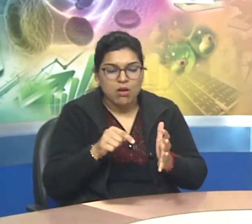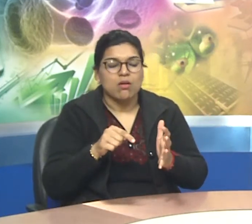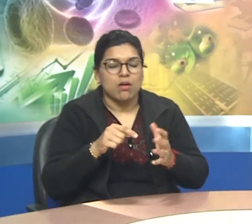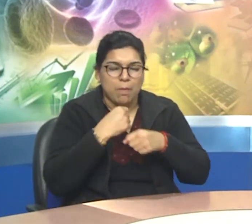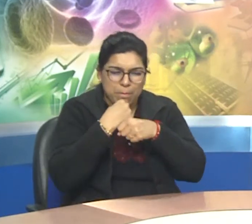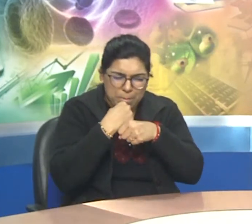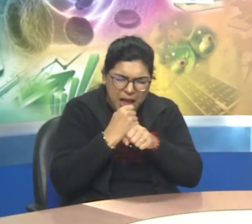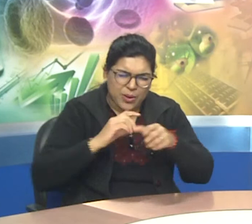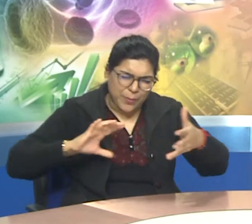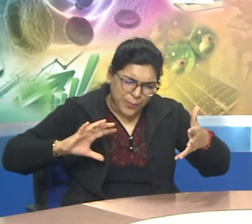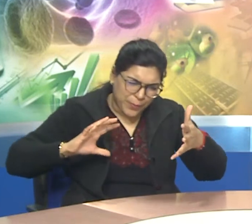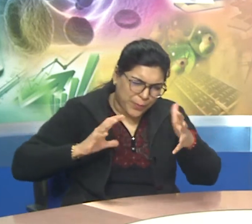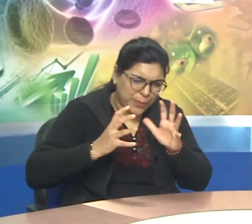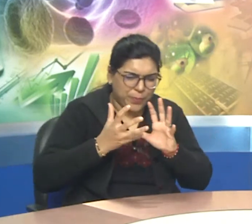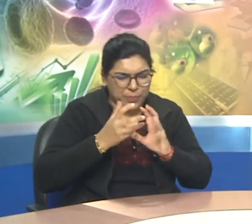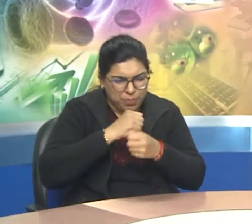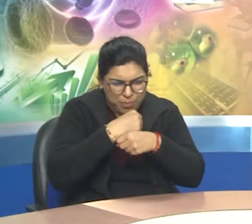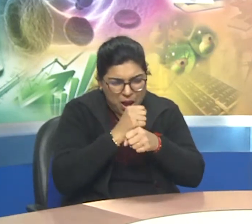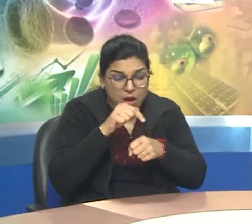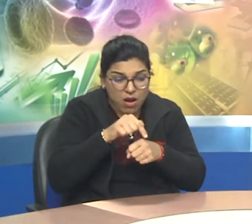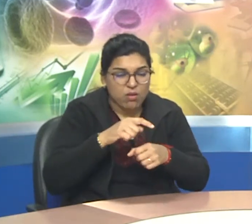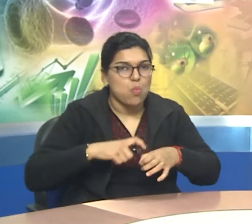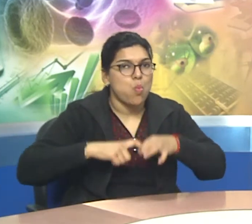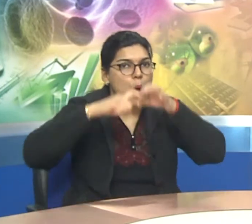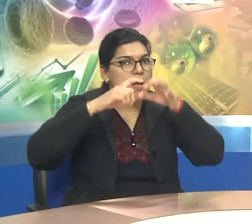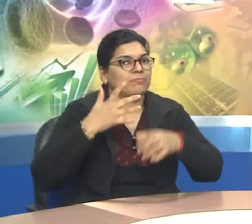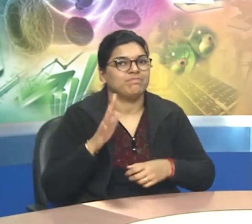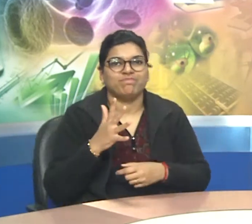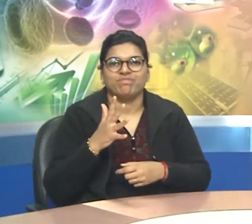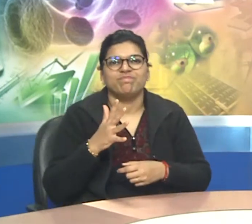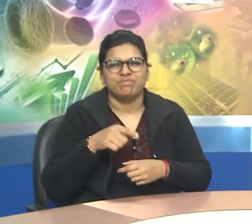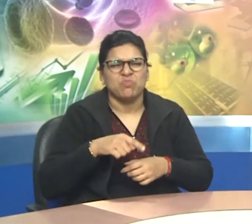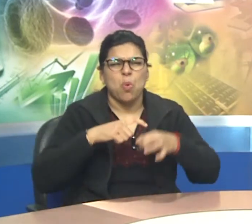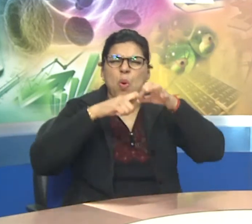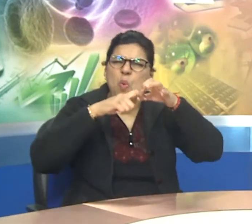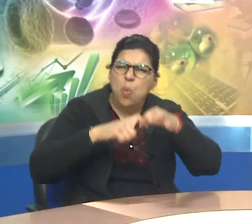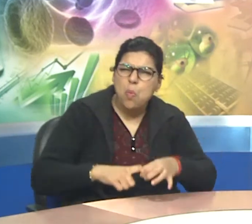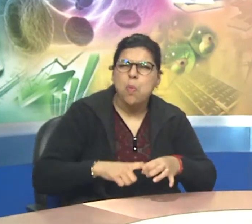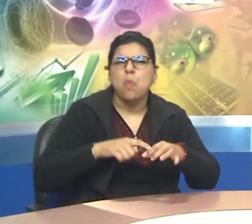product of a lower quality.